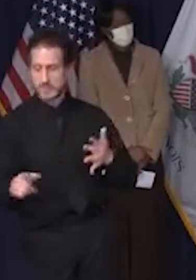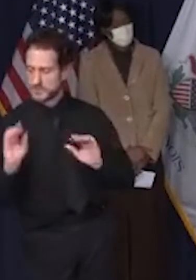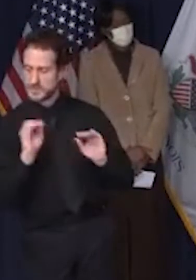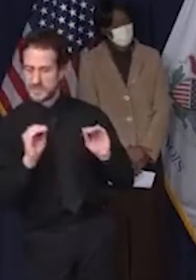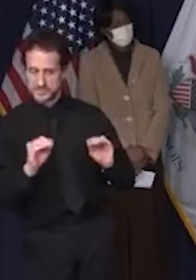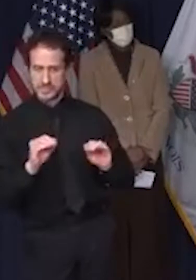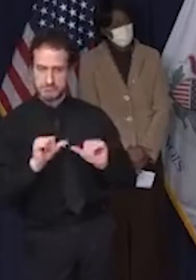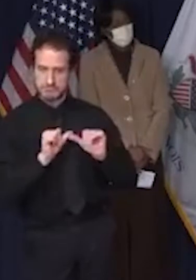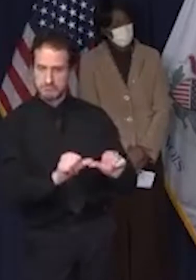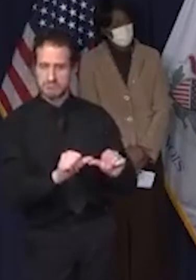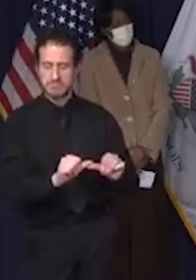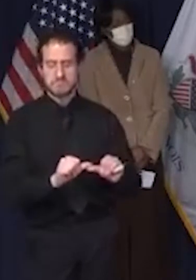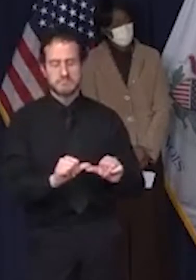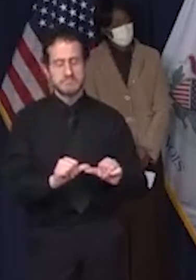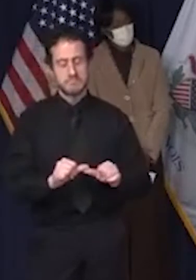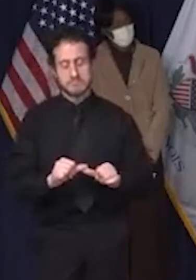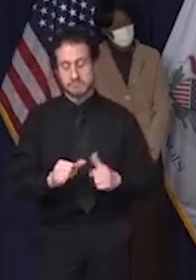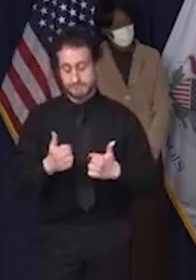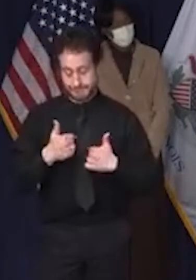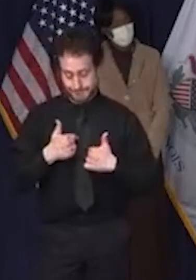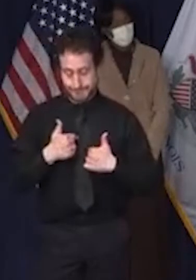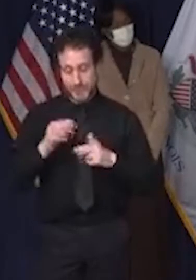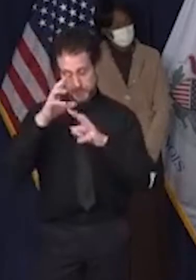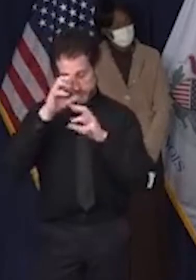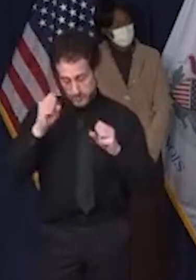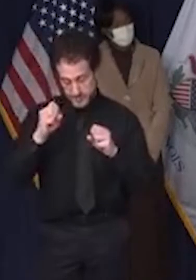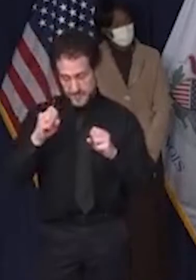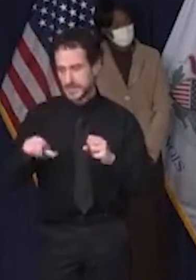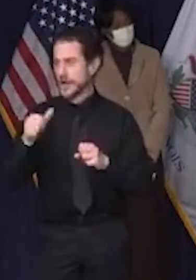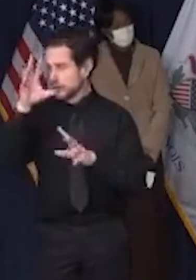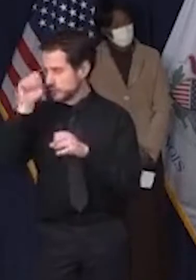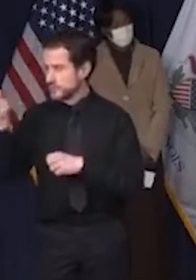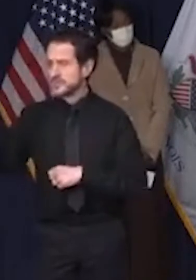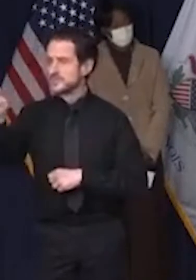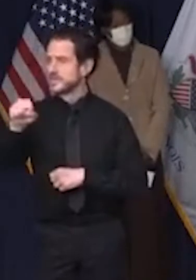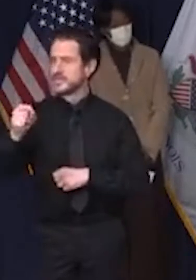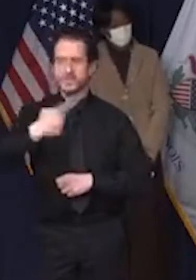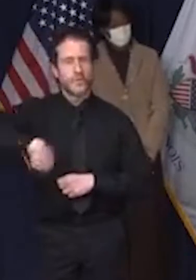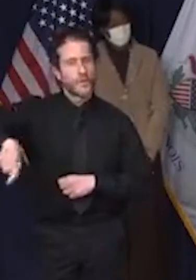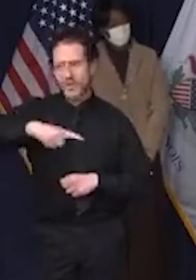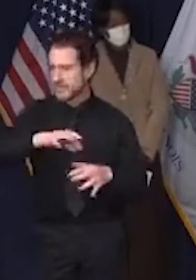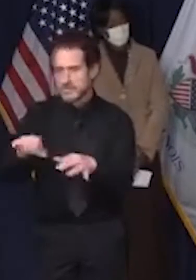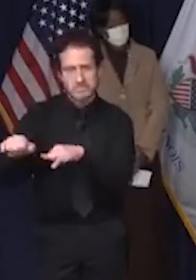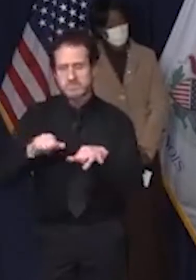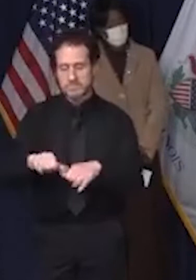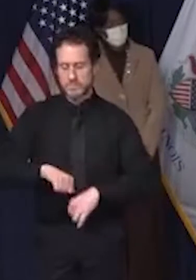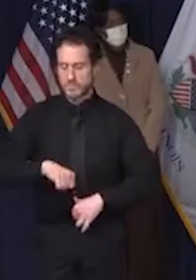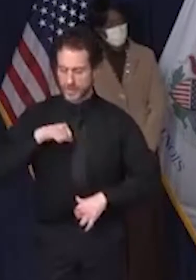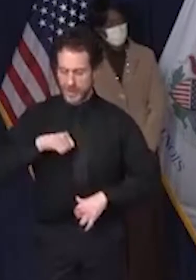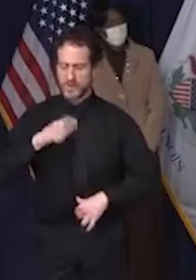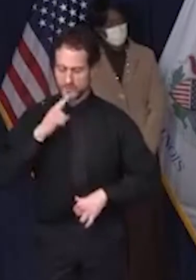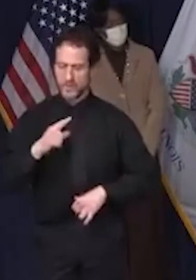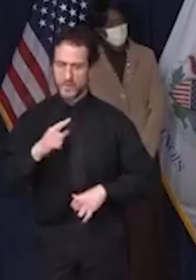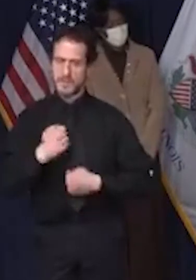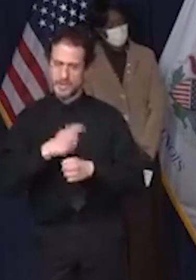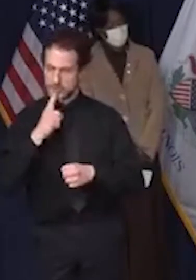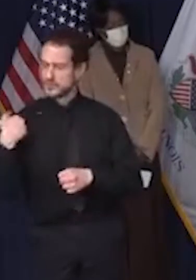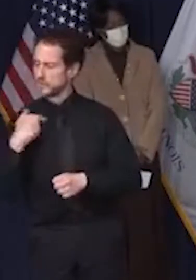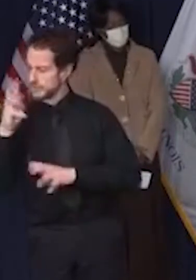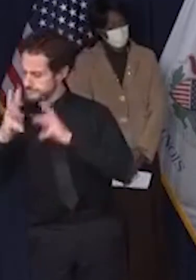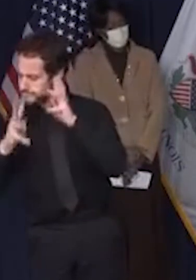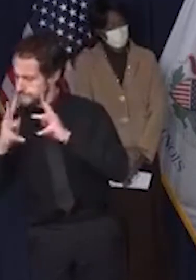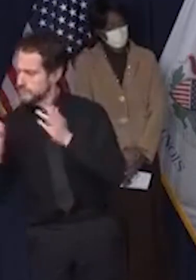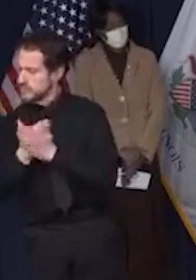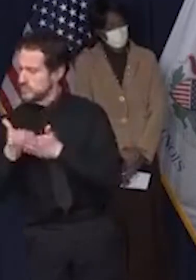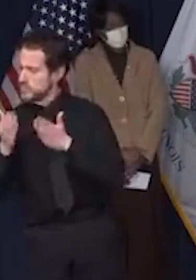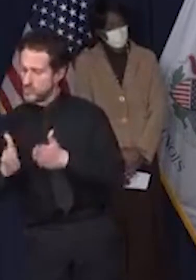so proud of our staff for rising to this occasion and finding new and creative ways to keep our students engaged. But